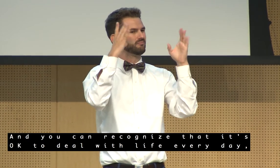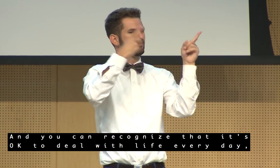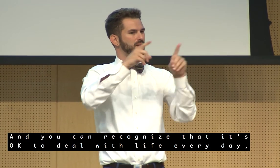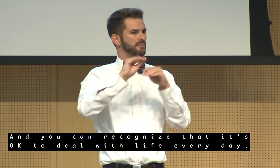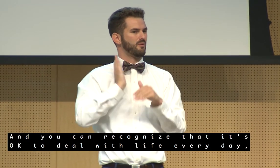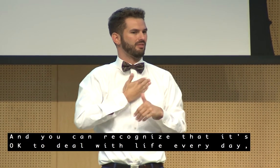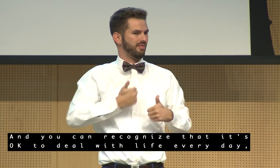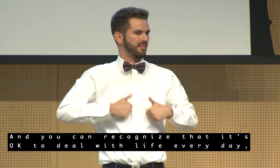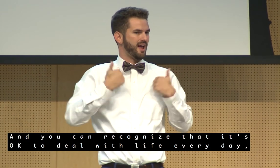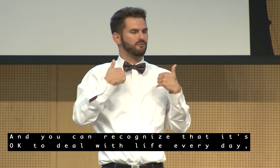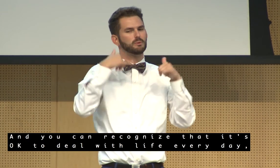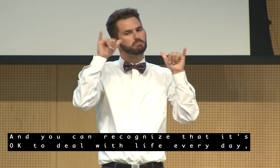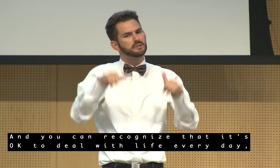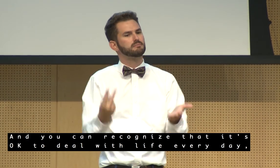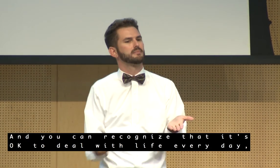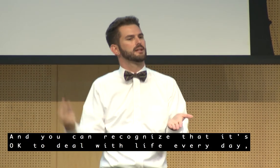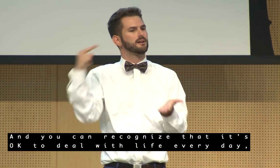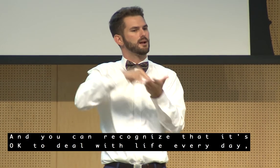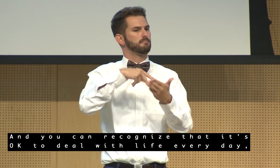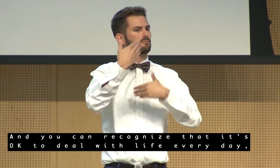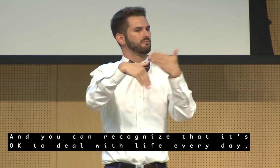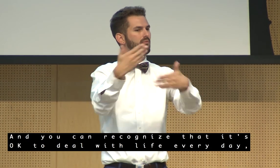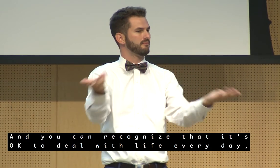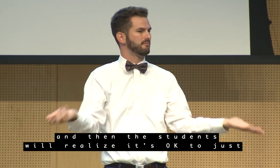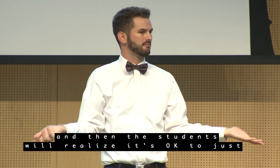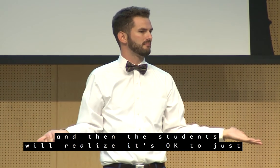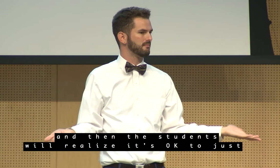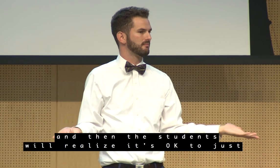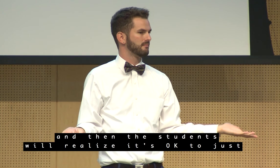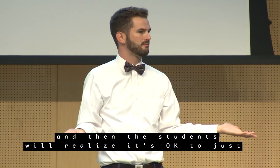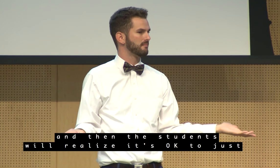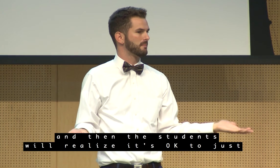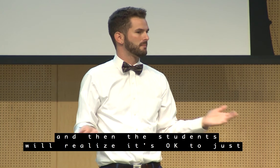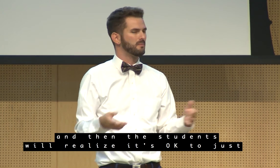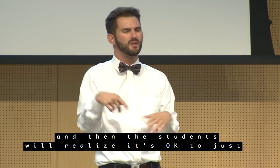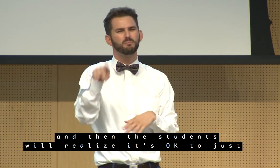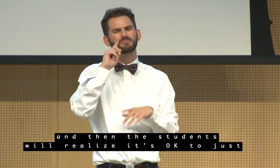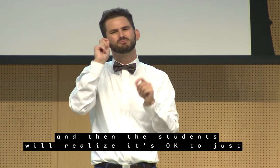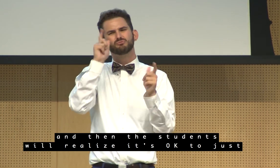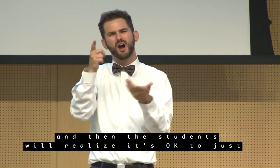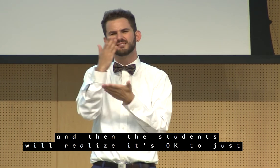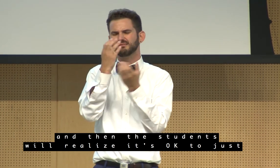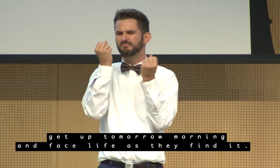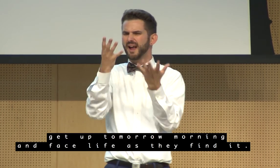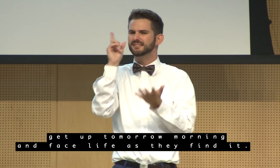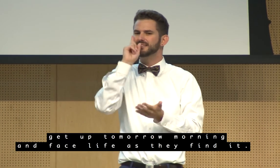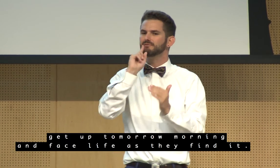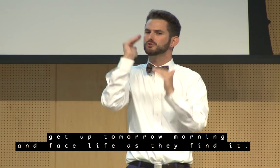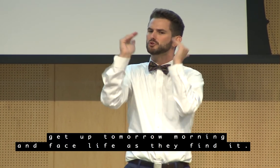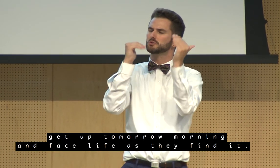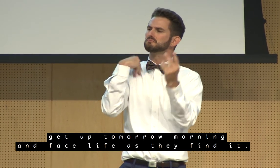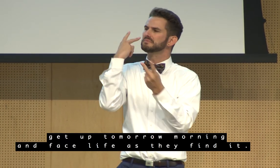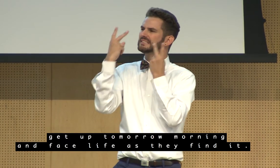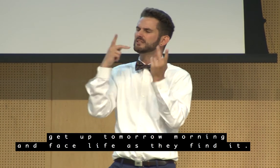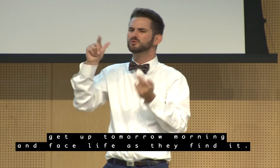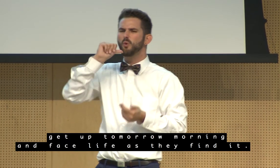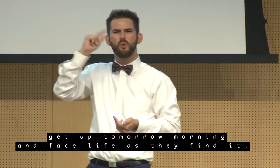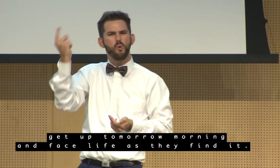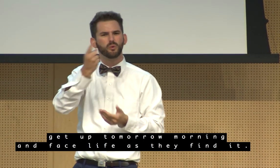it's okay to deal with life every day, and then the students will realize it's okay to just get up tomorrow morning and face life as they find